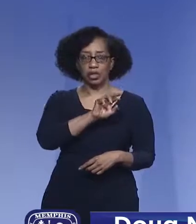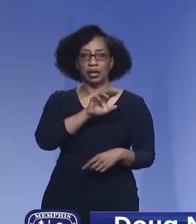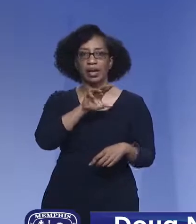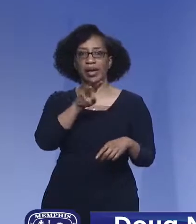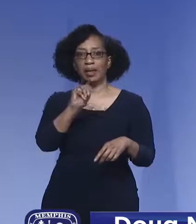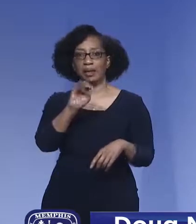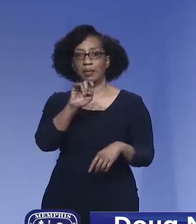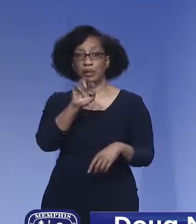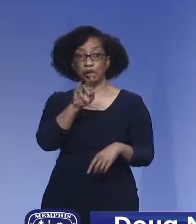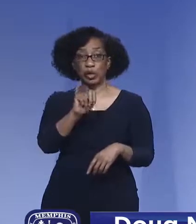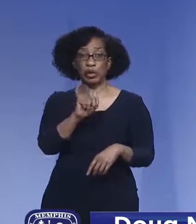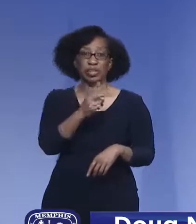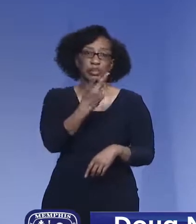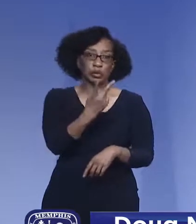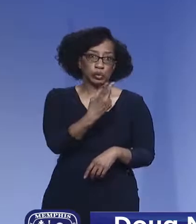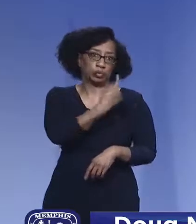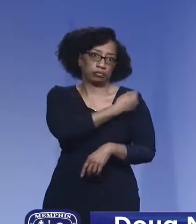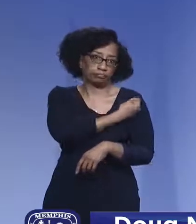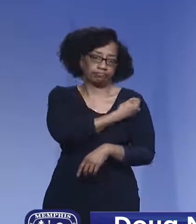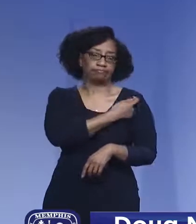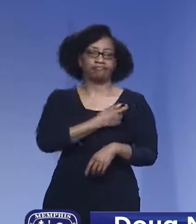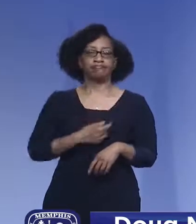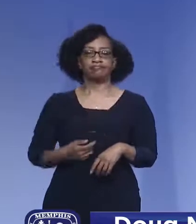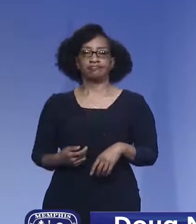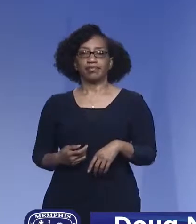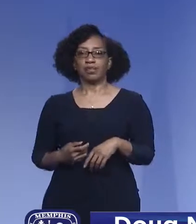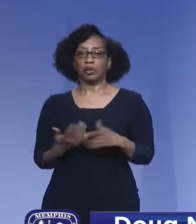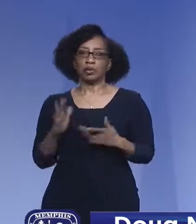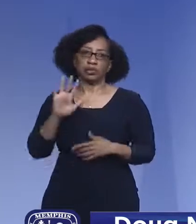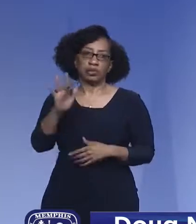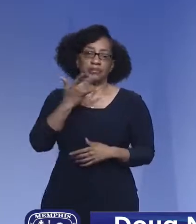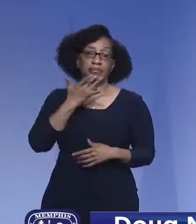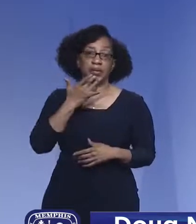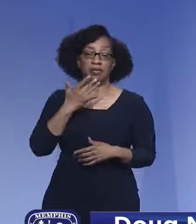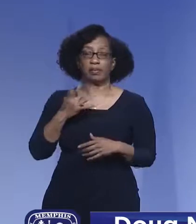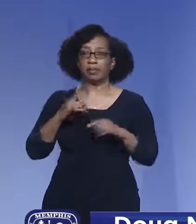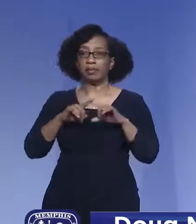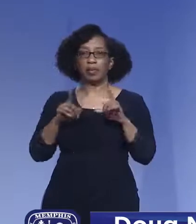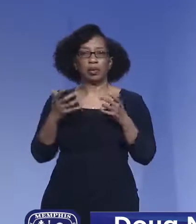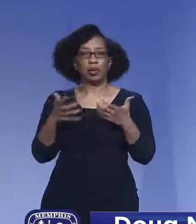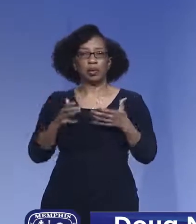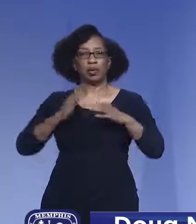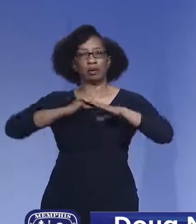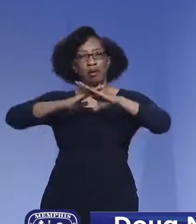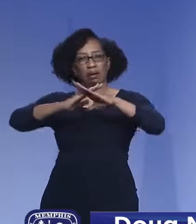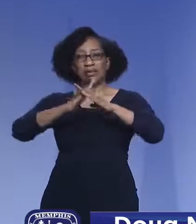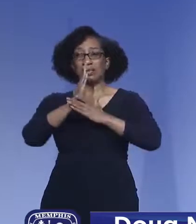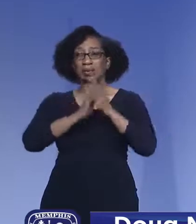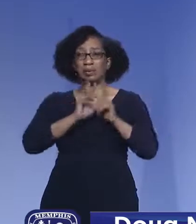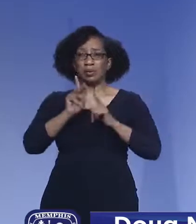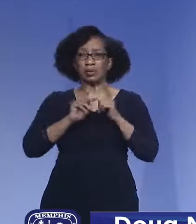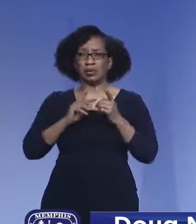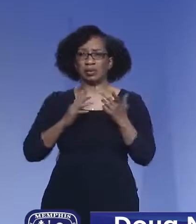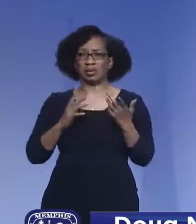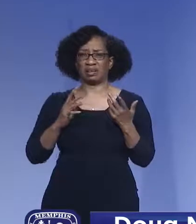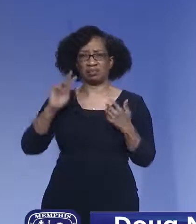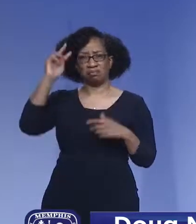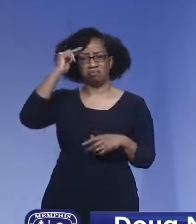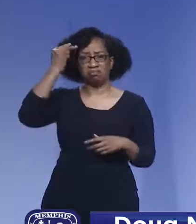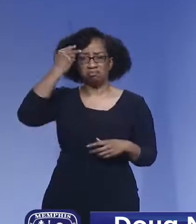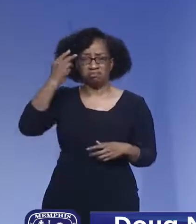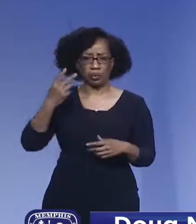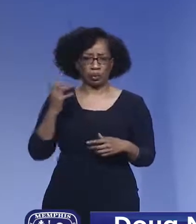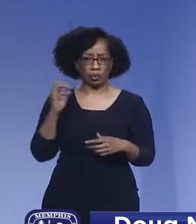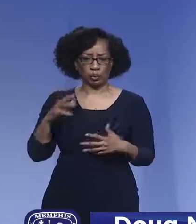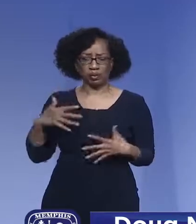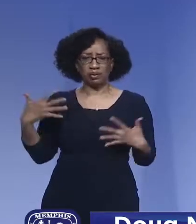taking a vaccine. So whether it's misinformation, whether it's a fear of needles that someone has, whether